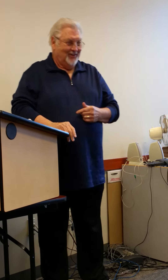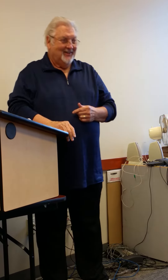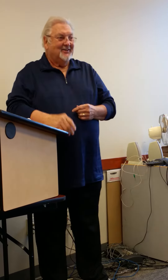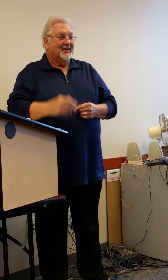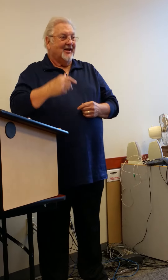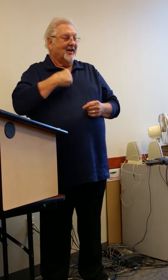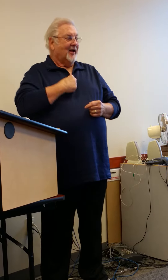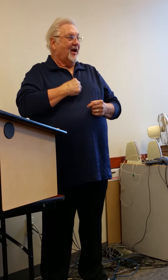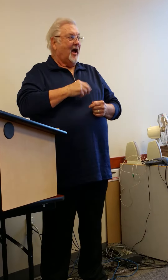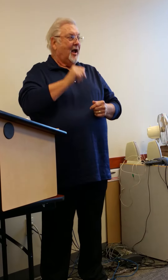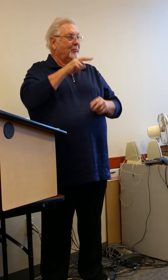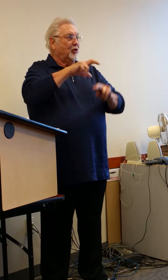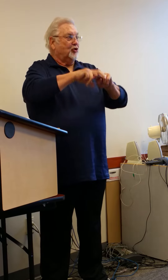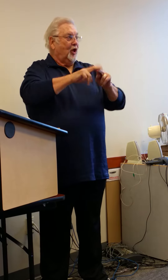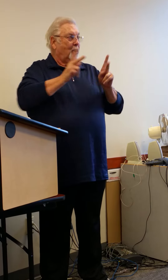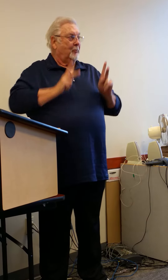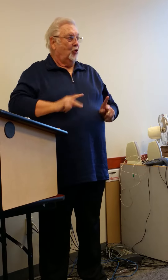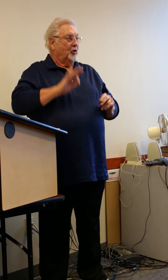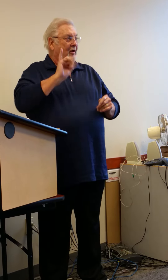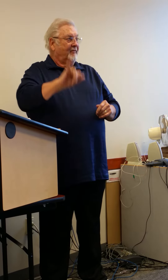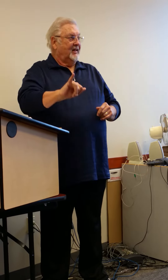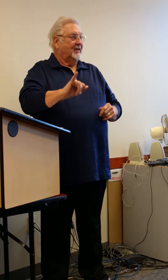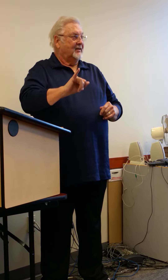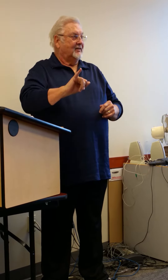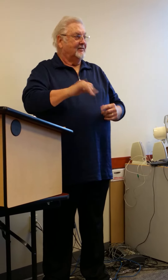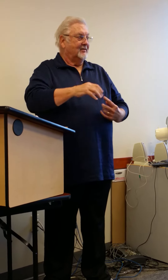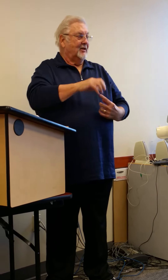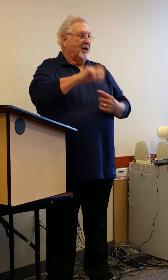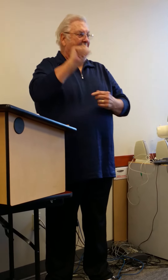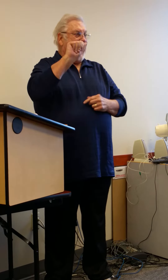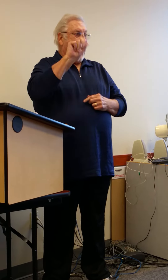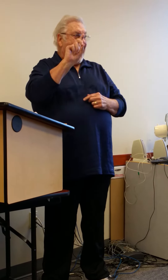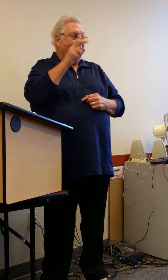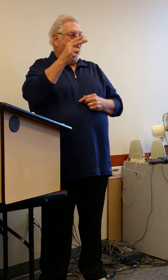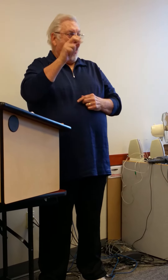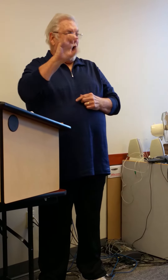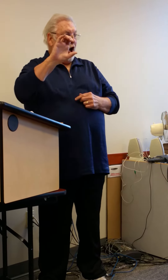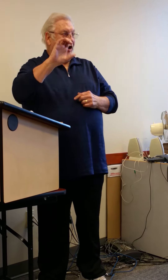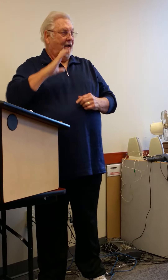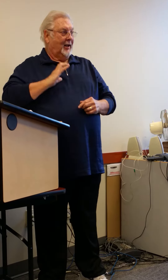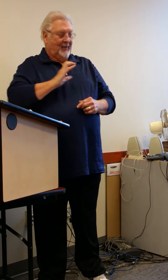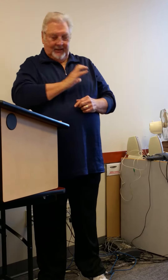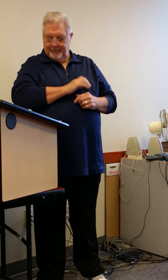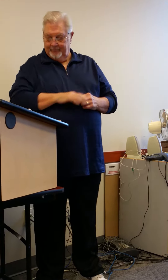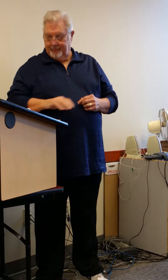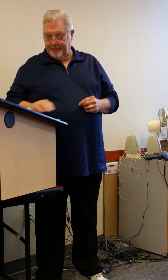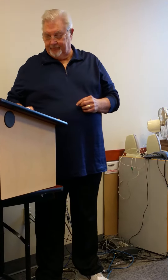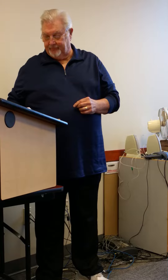Shepetch. And the chairperson of the ad hoc committee.